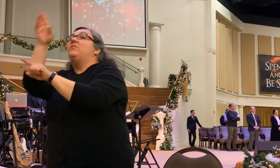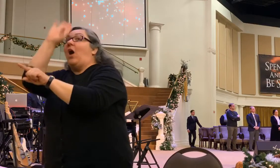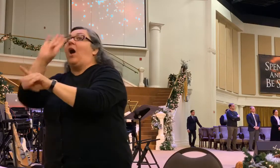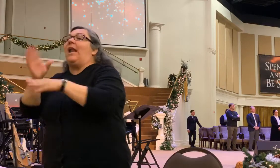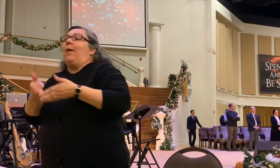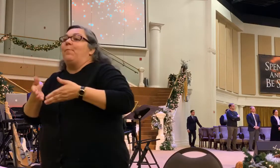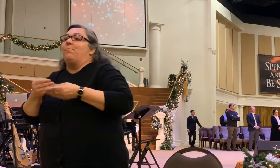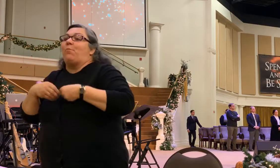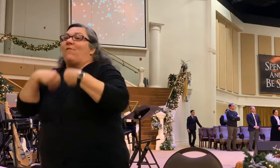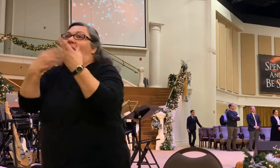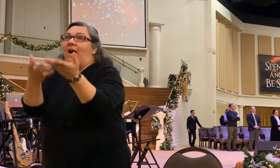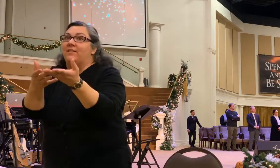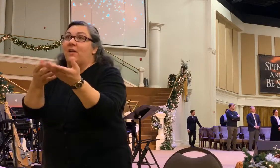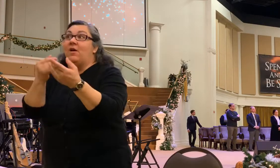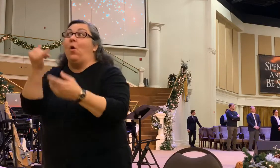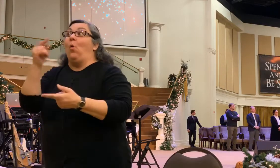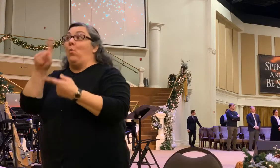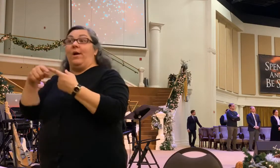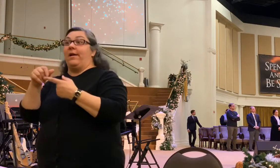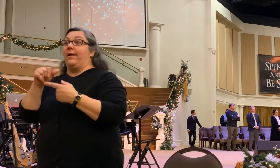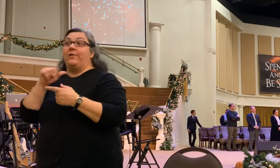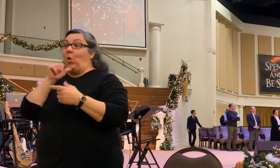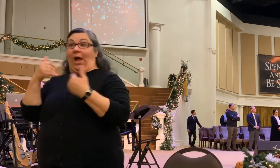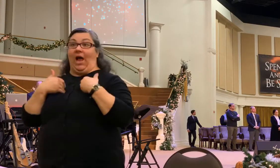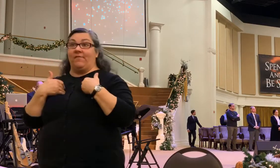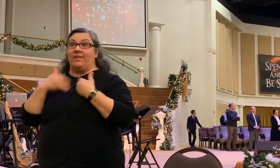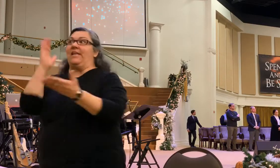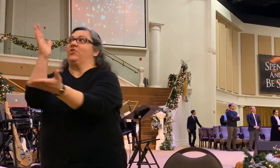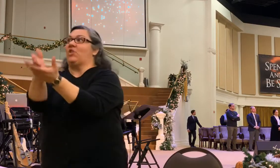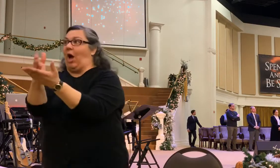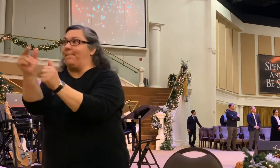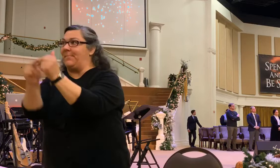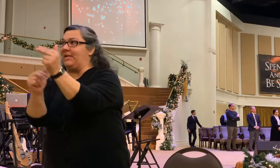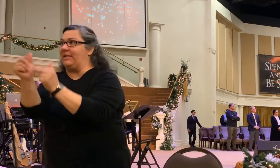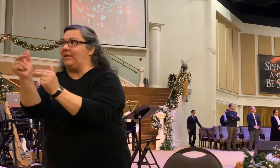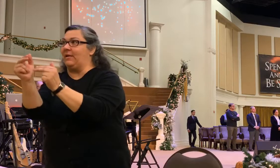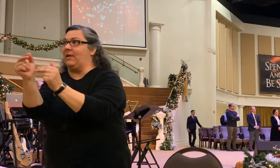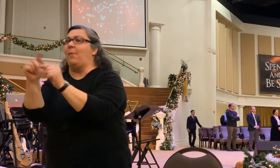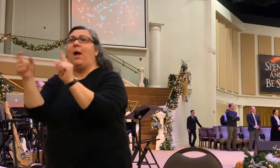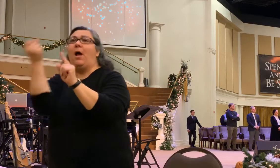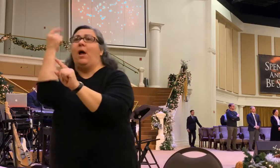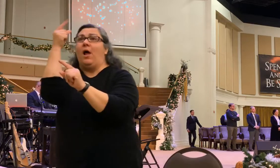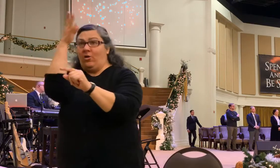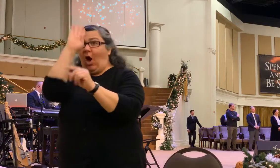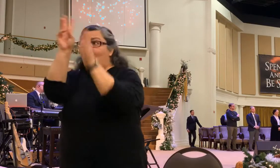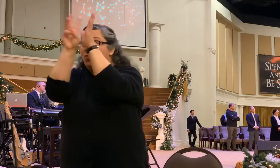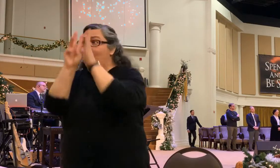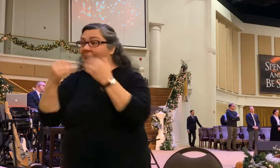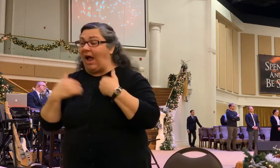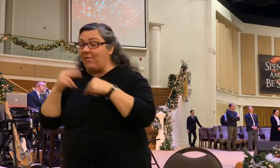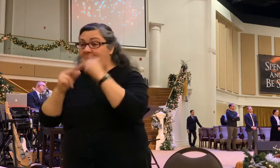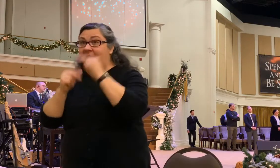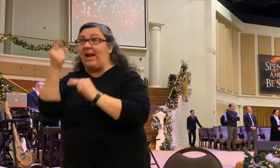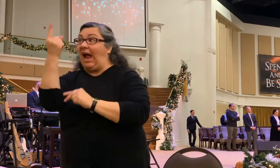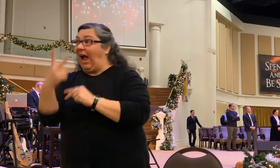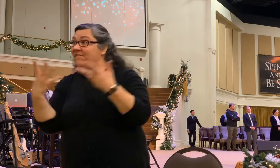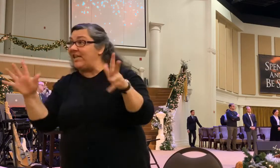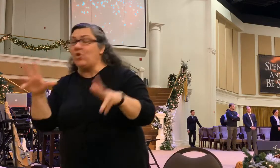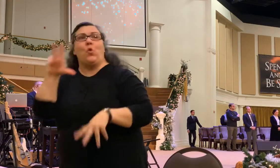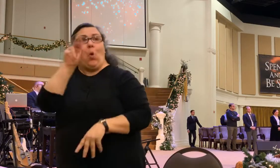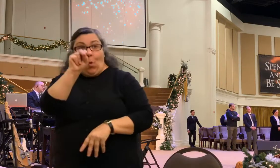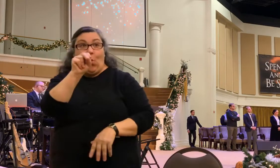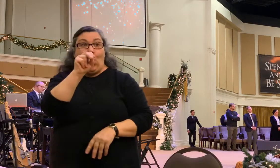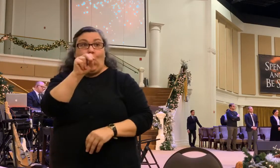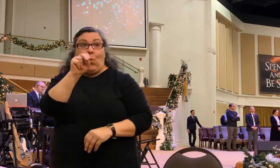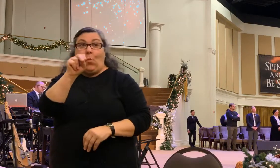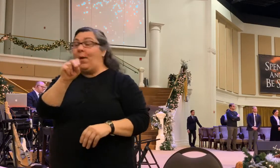God doesn't provide, they stop building. But it's not the will of God for there to be a half-finished building. And I told him, I said, don't you go in